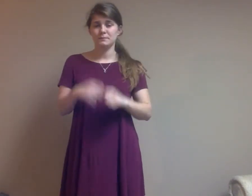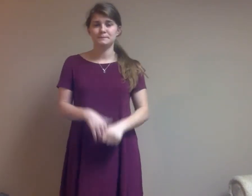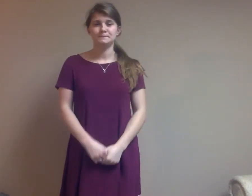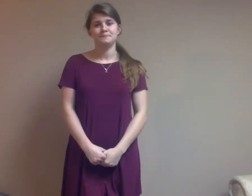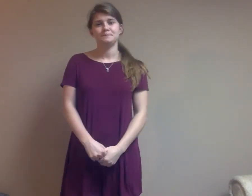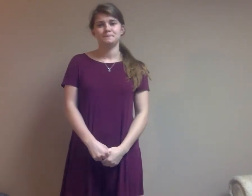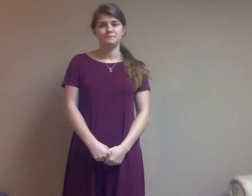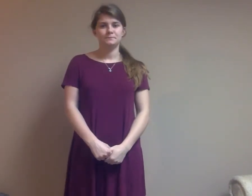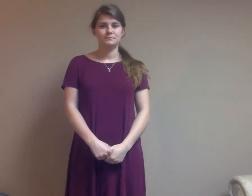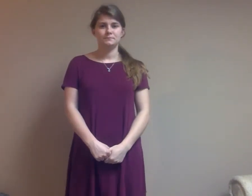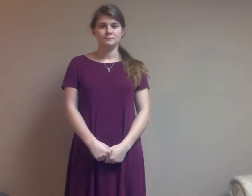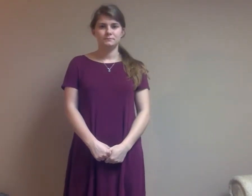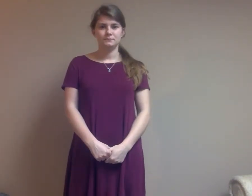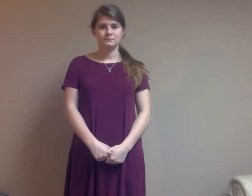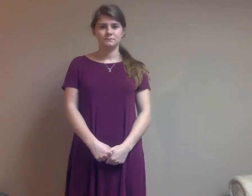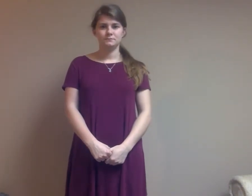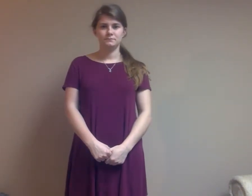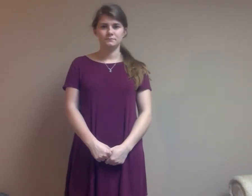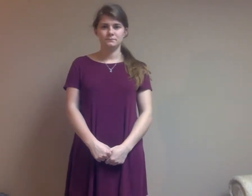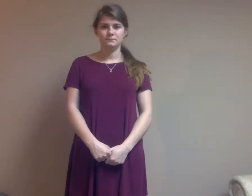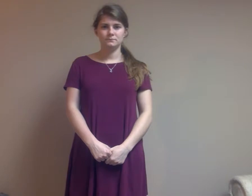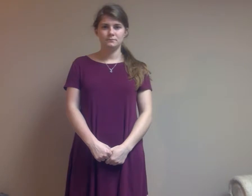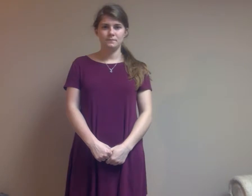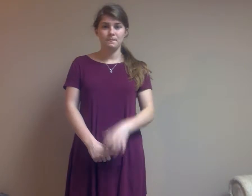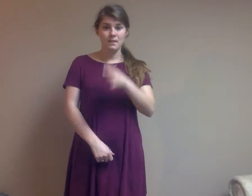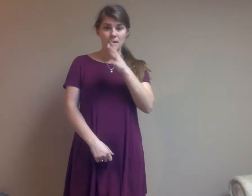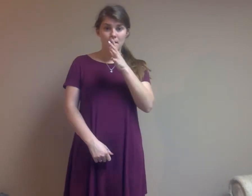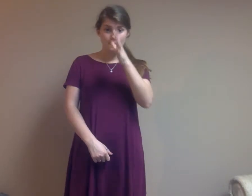Girls can do now though. The school give you tuck and stuff, don't they? That'll be fun.